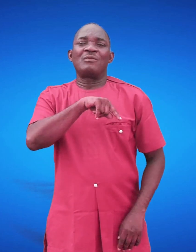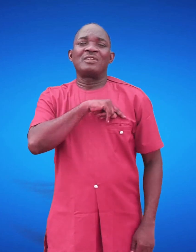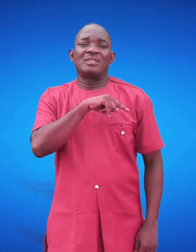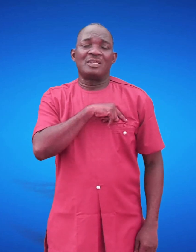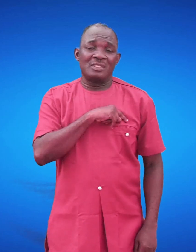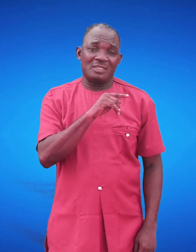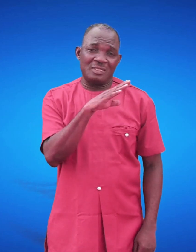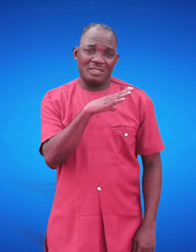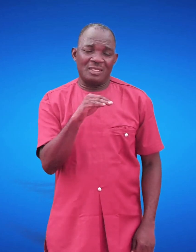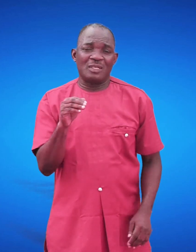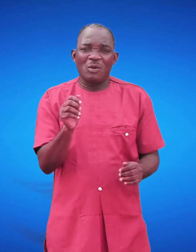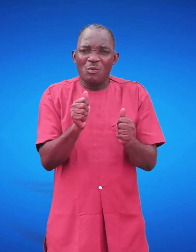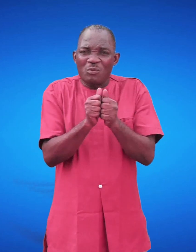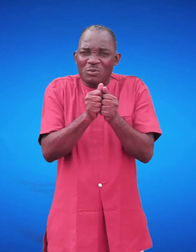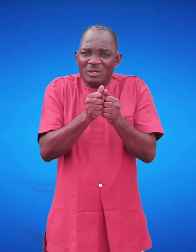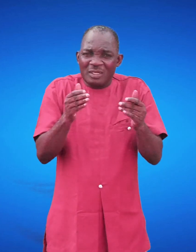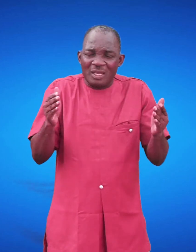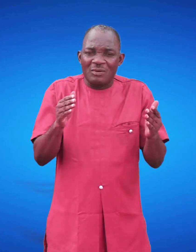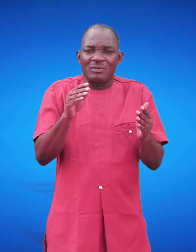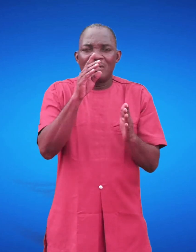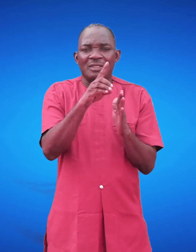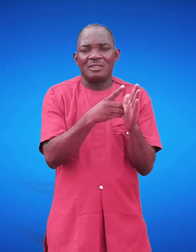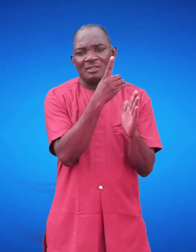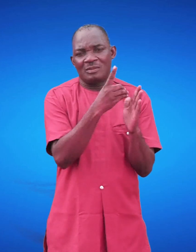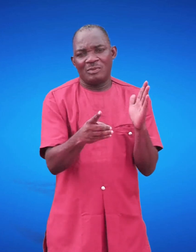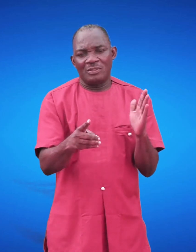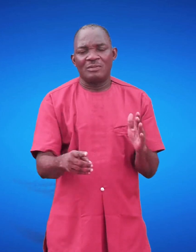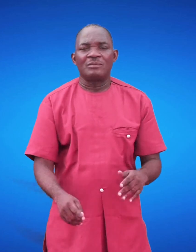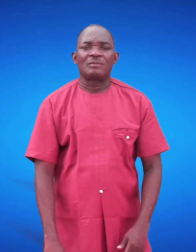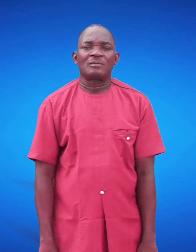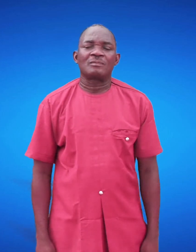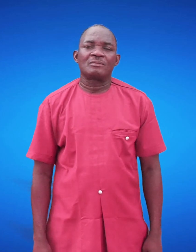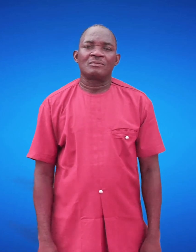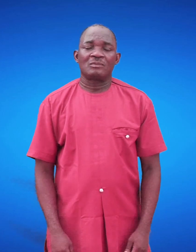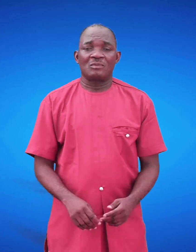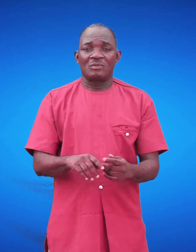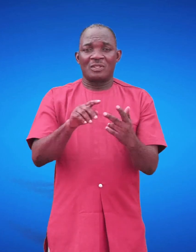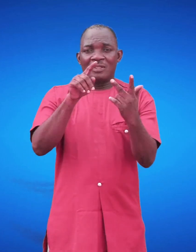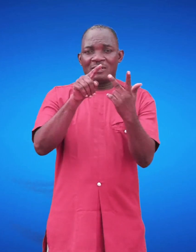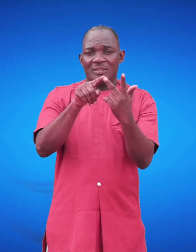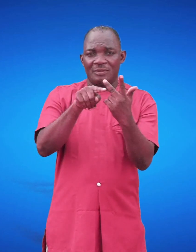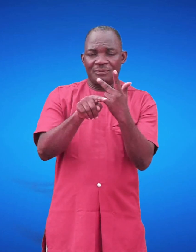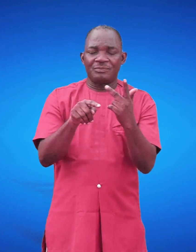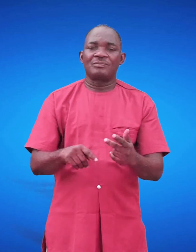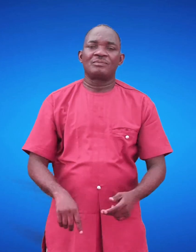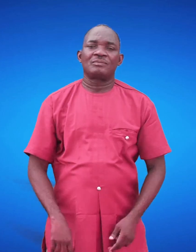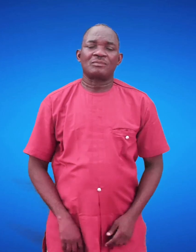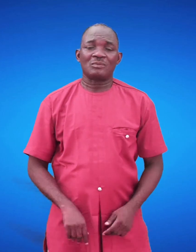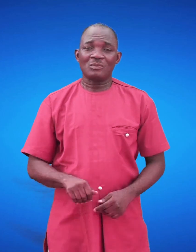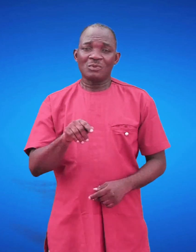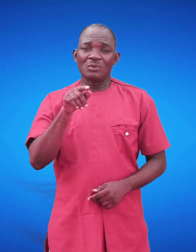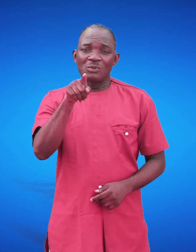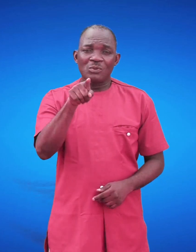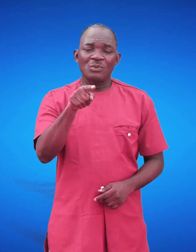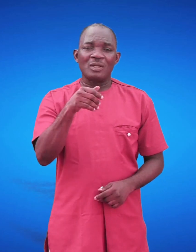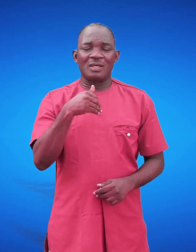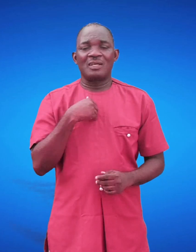and without discrimination. 3. You have the right